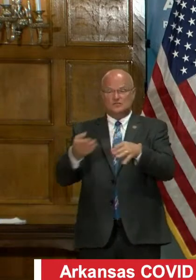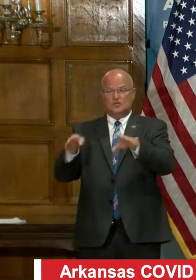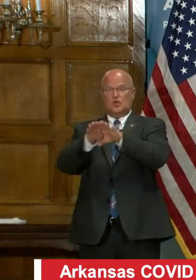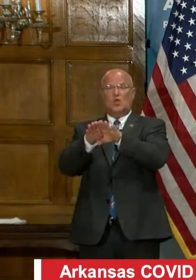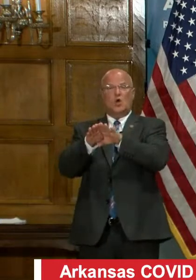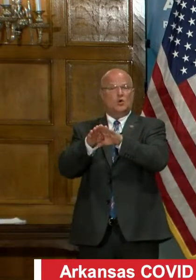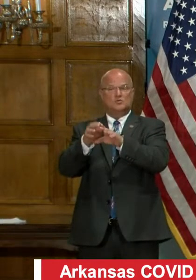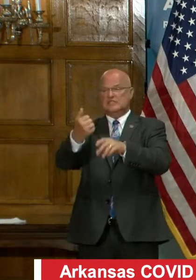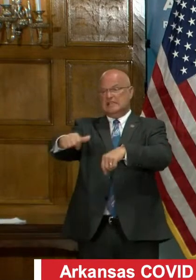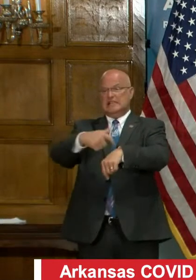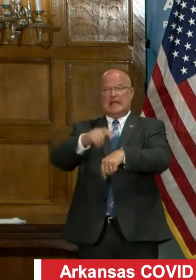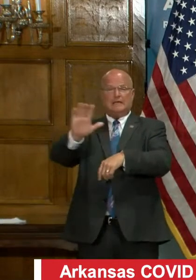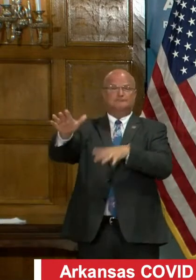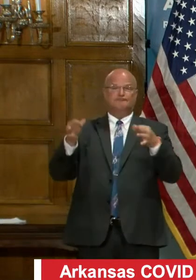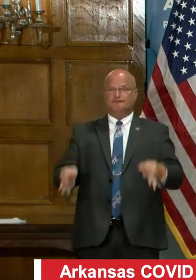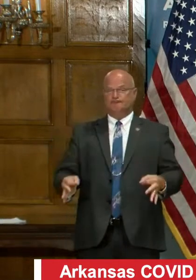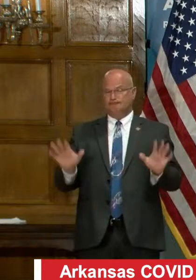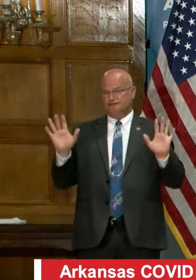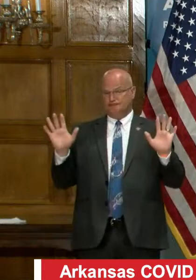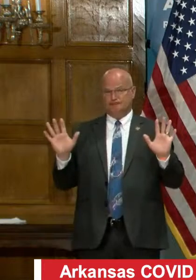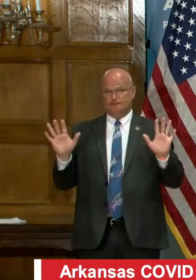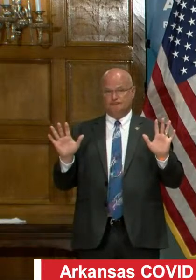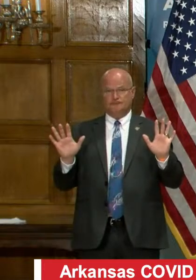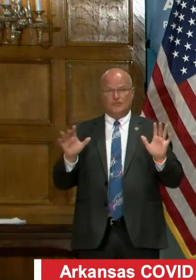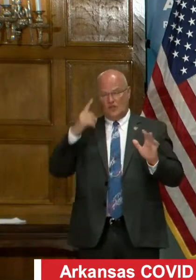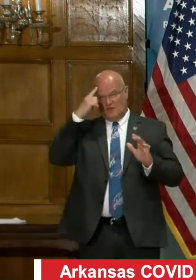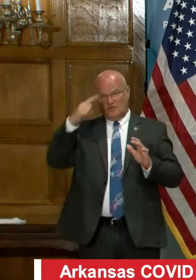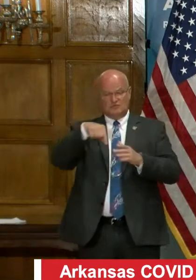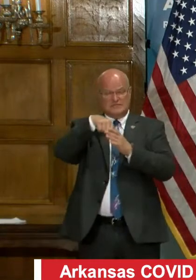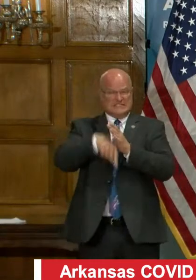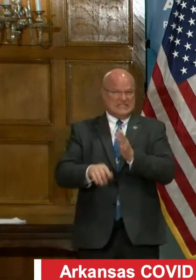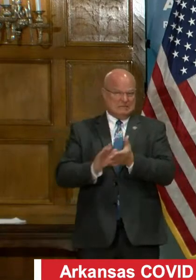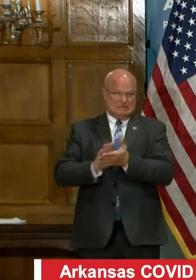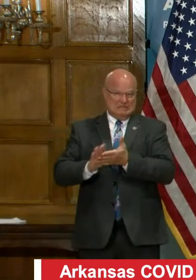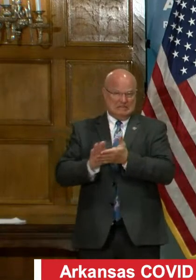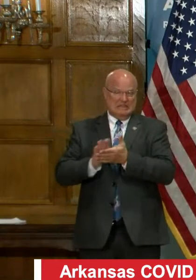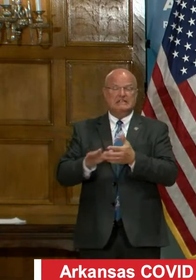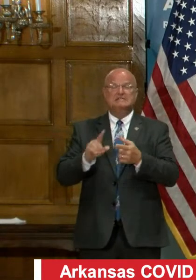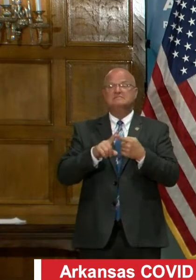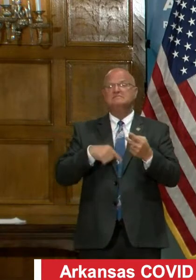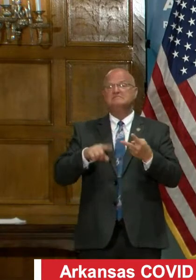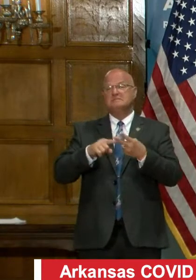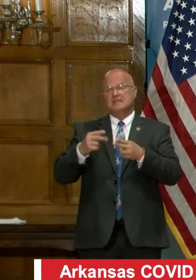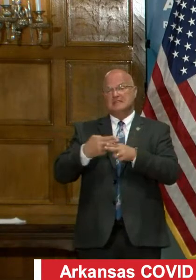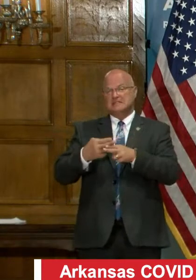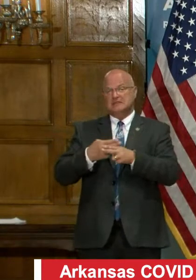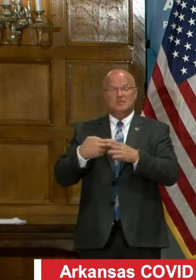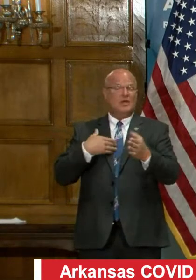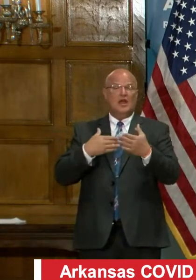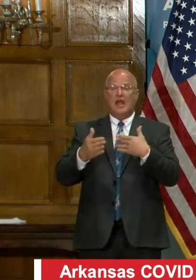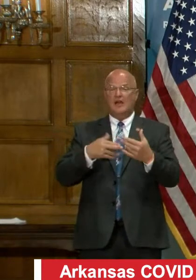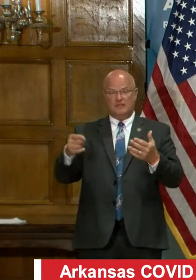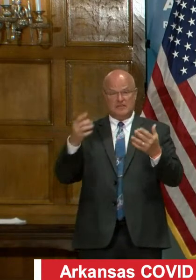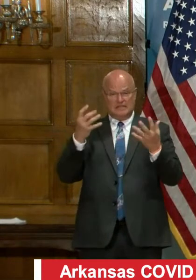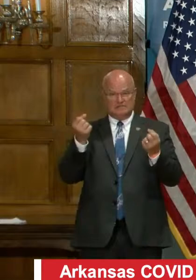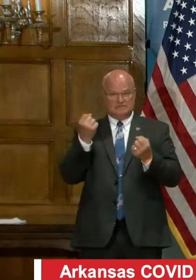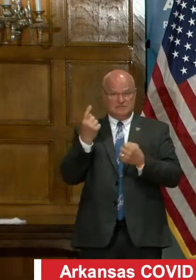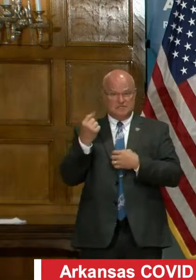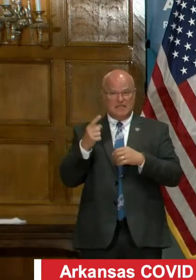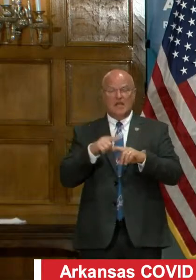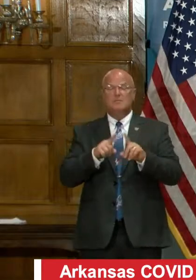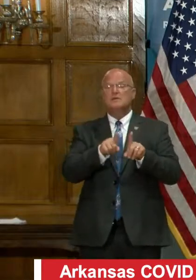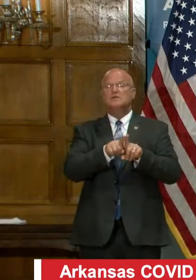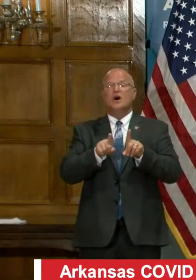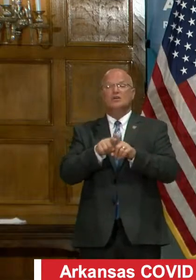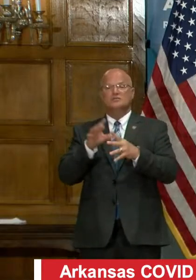close the plant at any time. That's their decision. They could do it for a deep clean. They could do it temporarily or however they see fit.